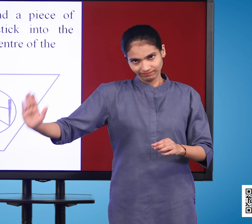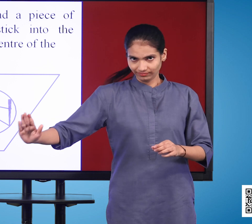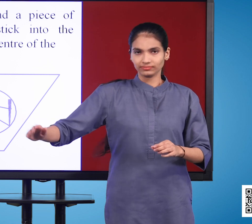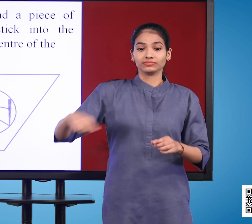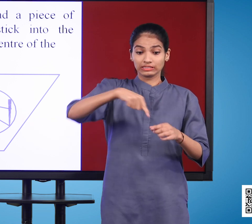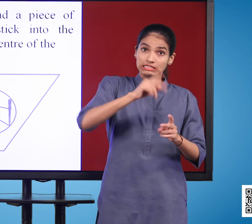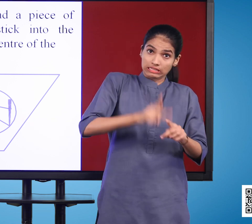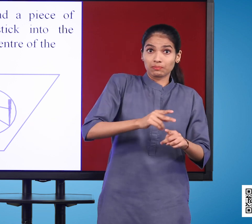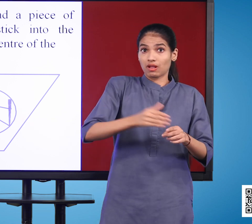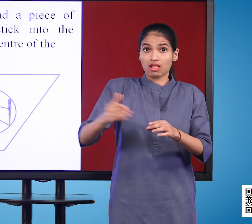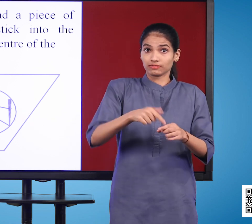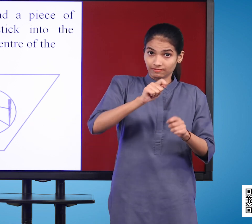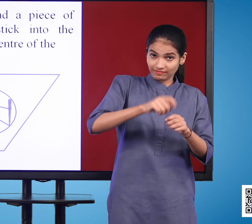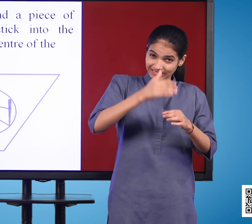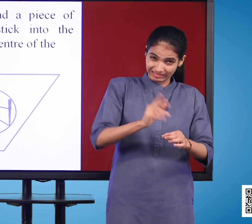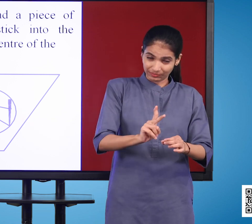the proposed circle.